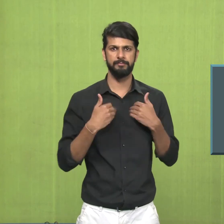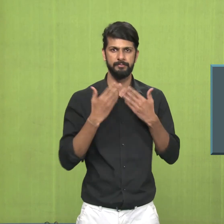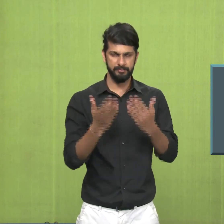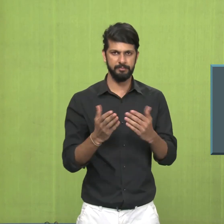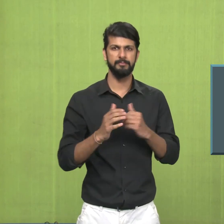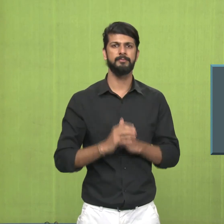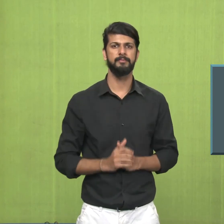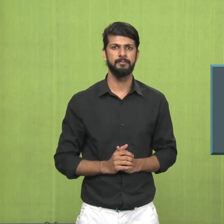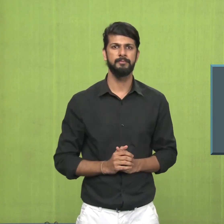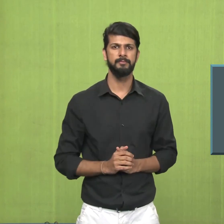New words from the lesson.